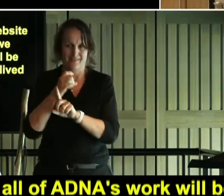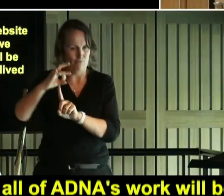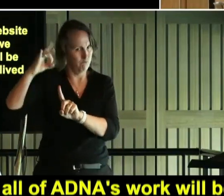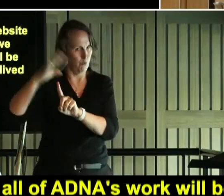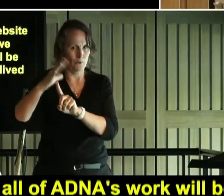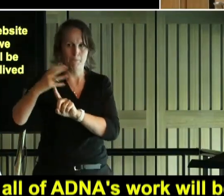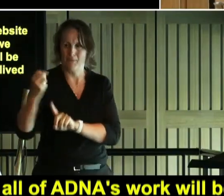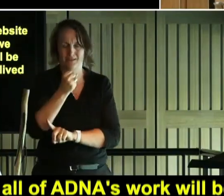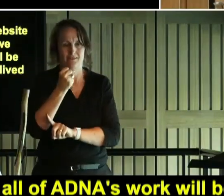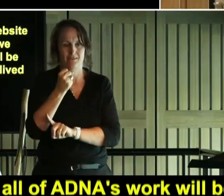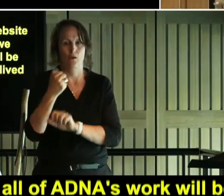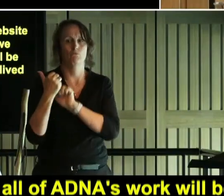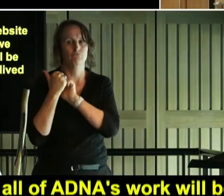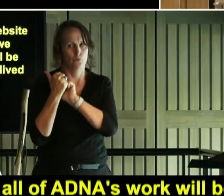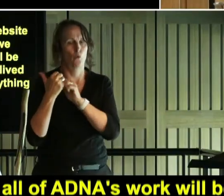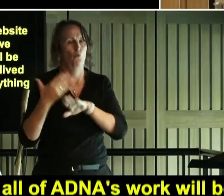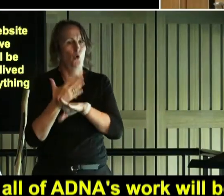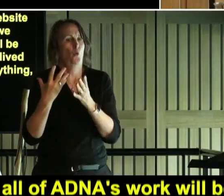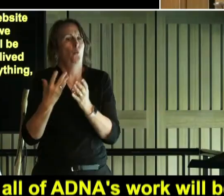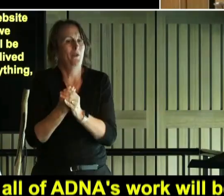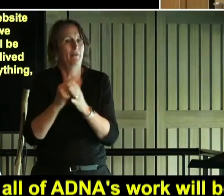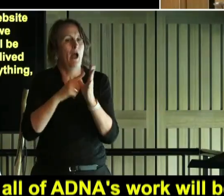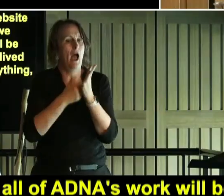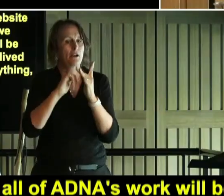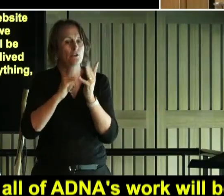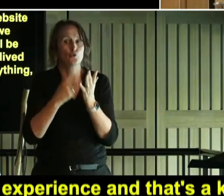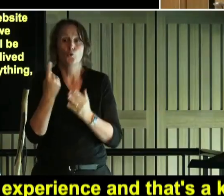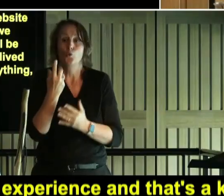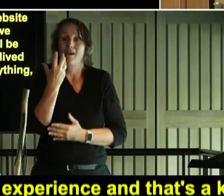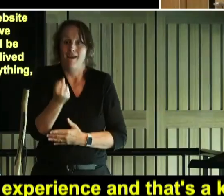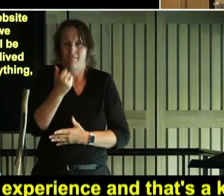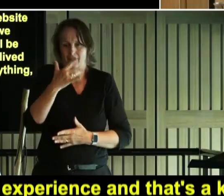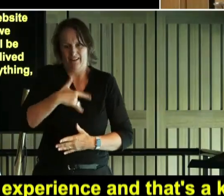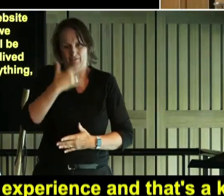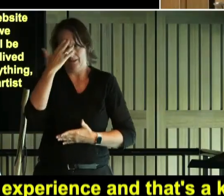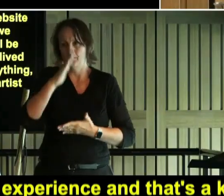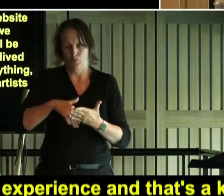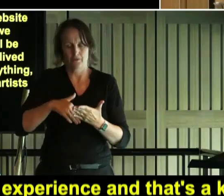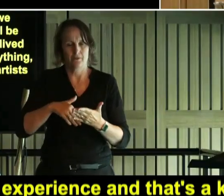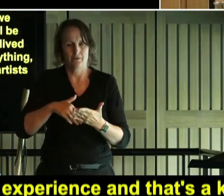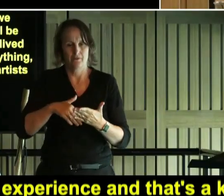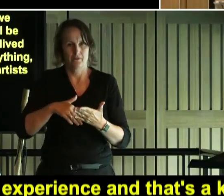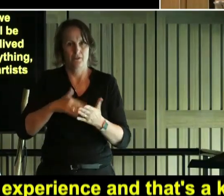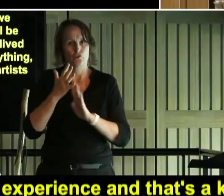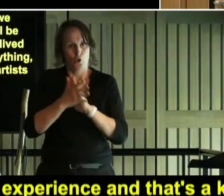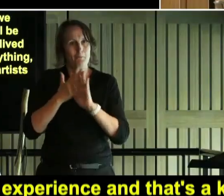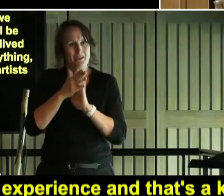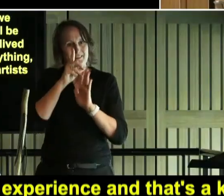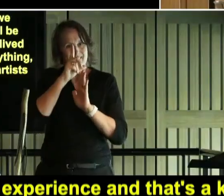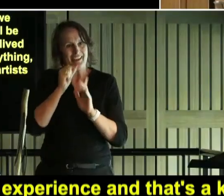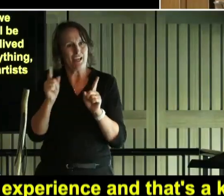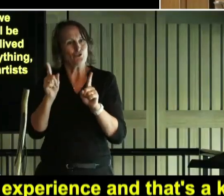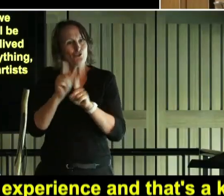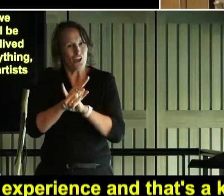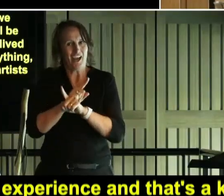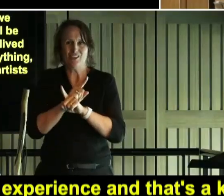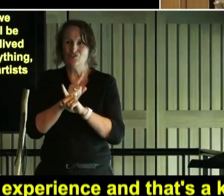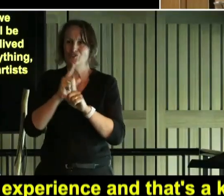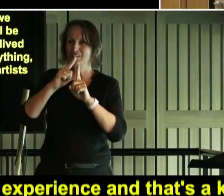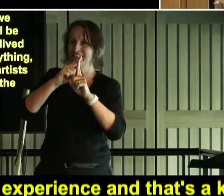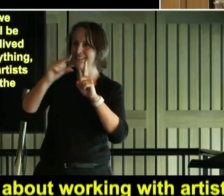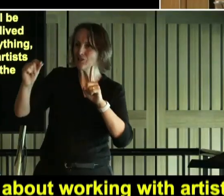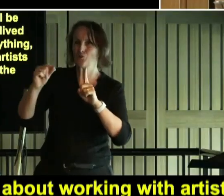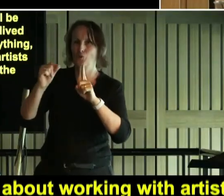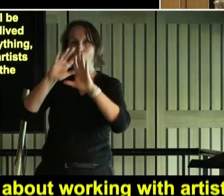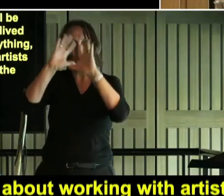So we're really excited about working with artists with lived experience to change the face of the digital landscape as we make these